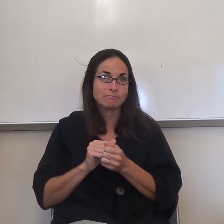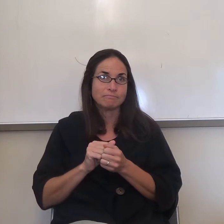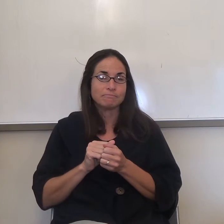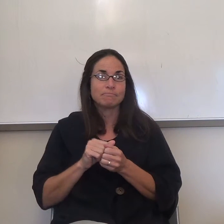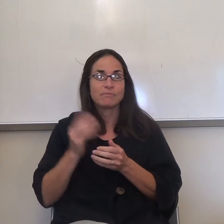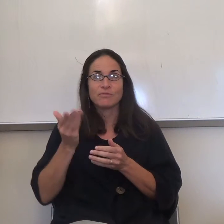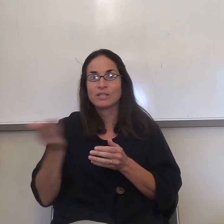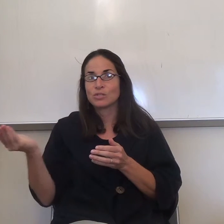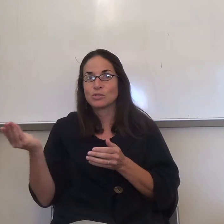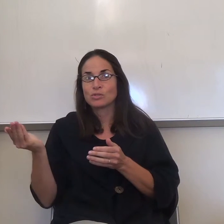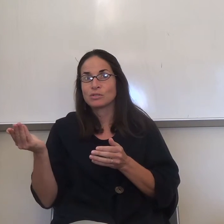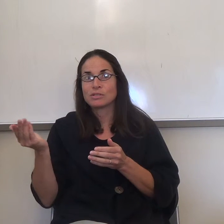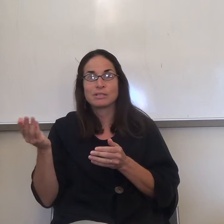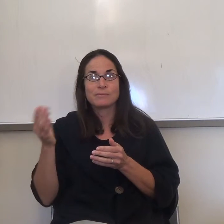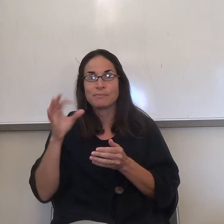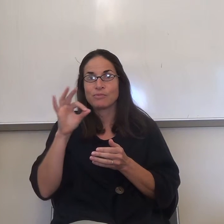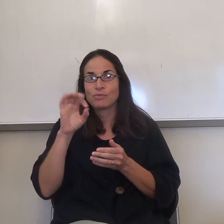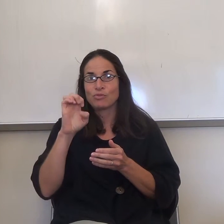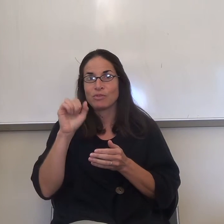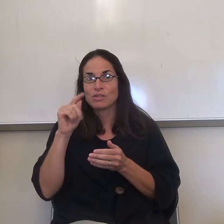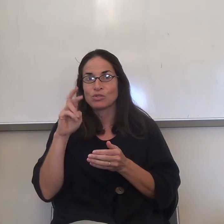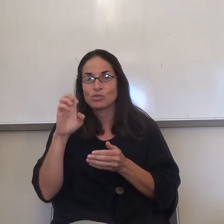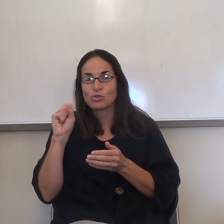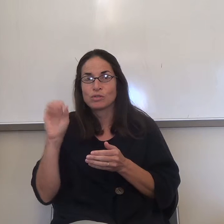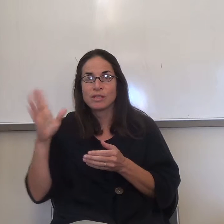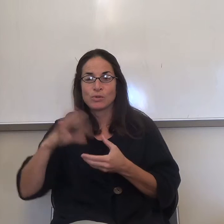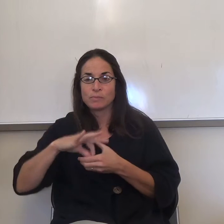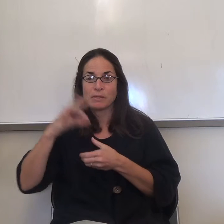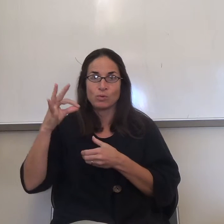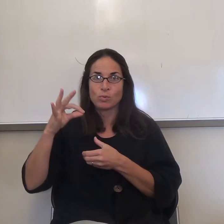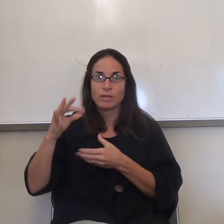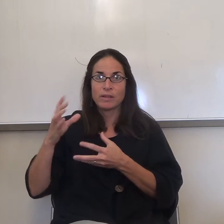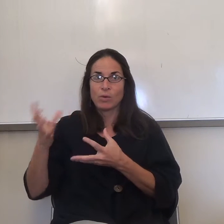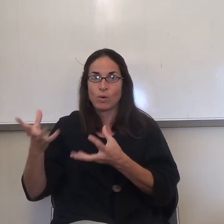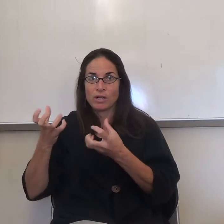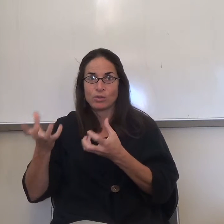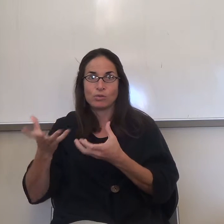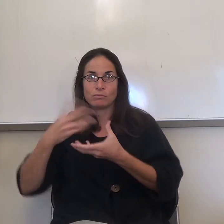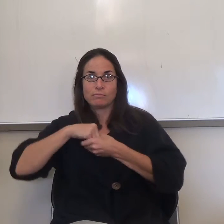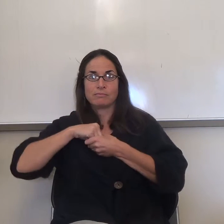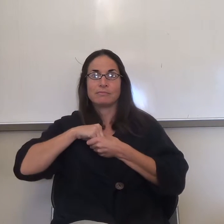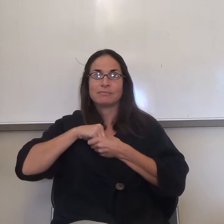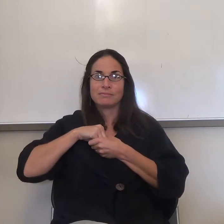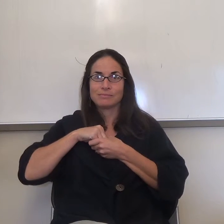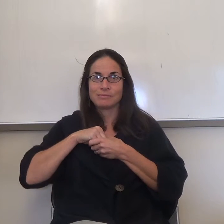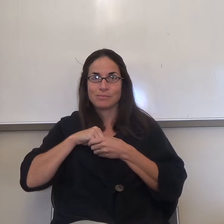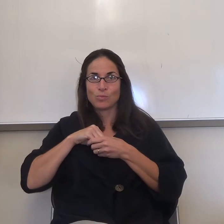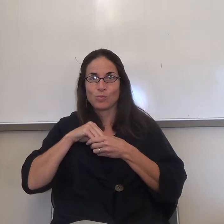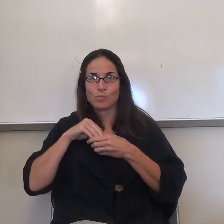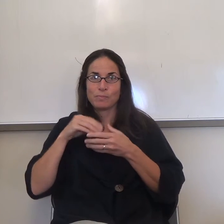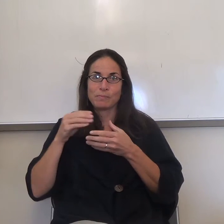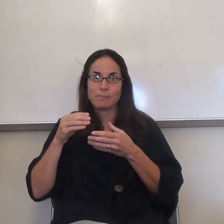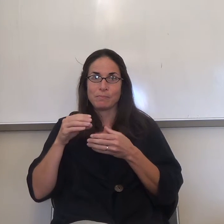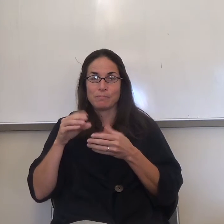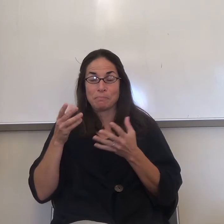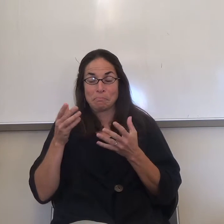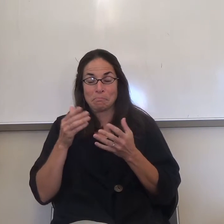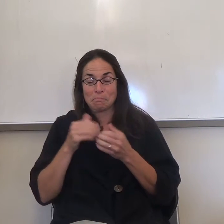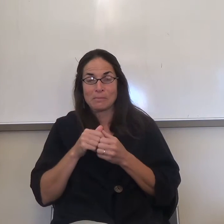features, or, whatever, or spirituality, whatever it's called. So, yeah, so there was cannibalism